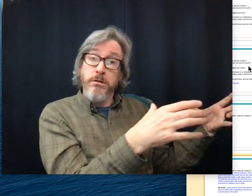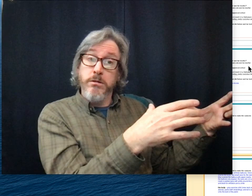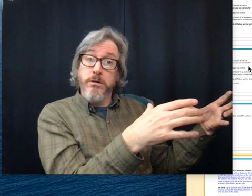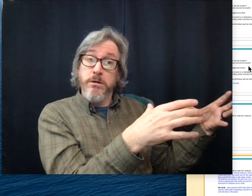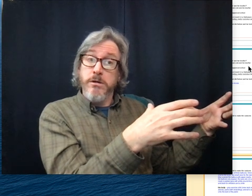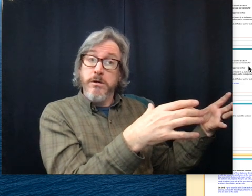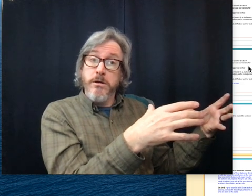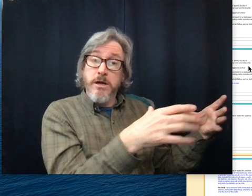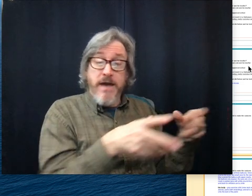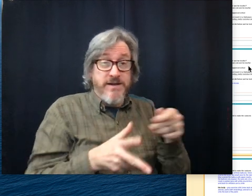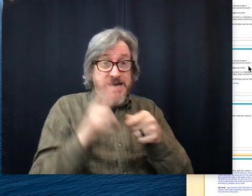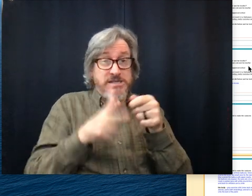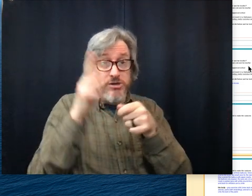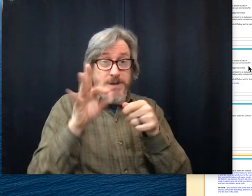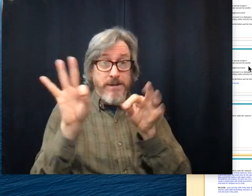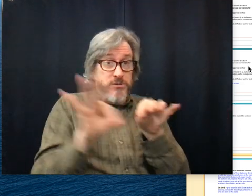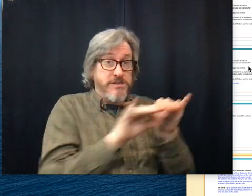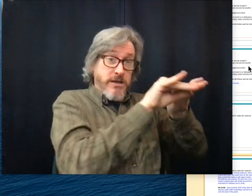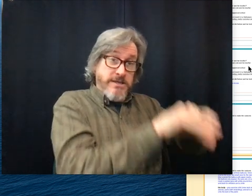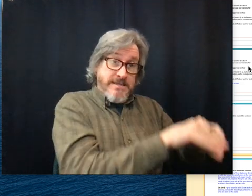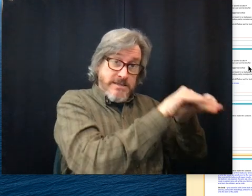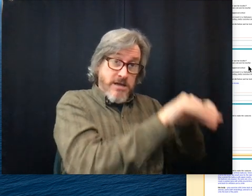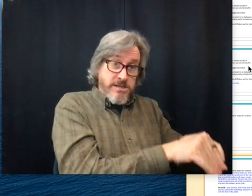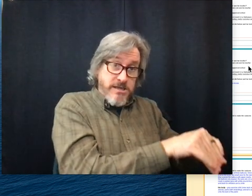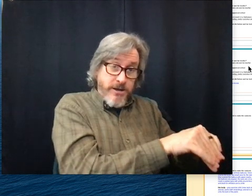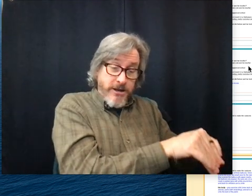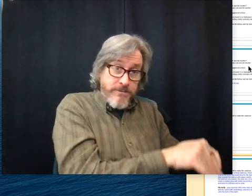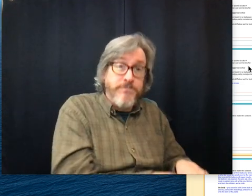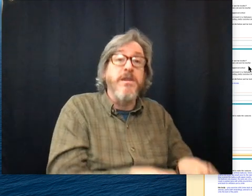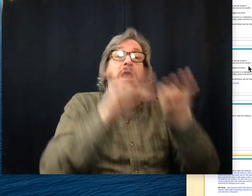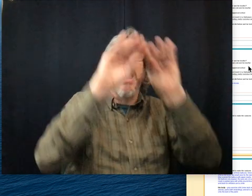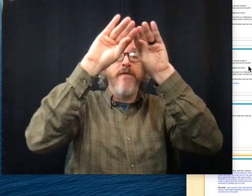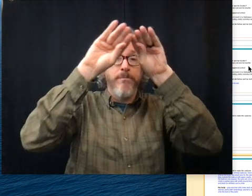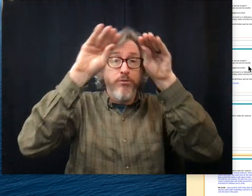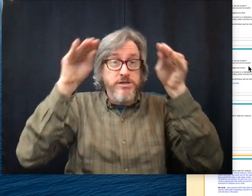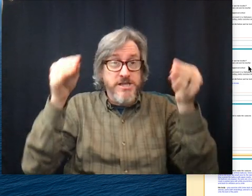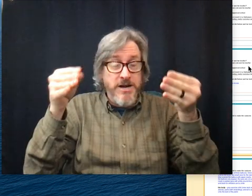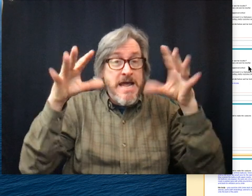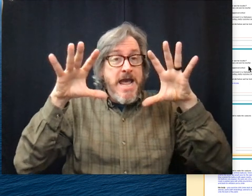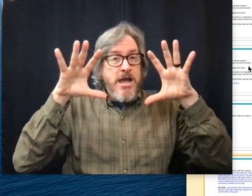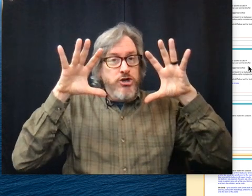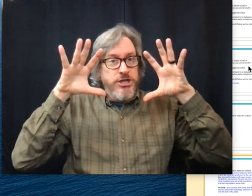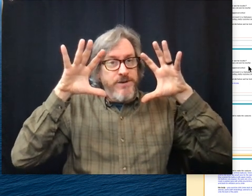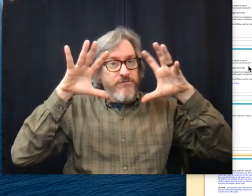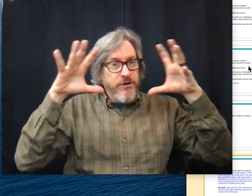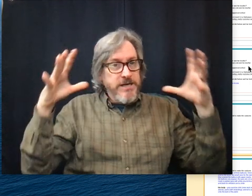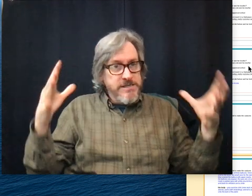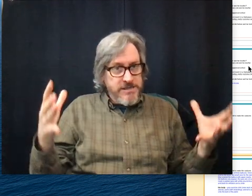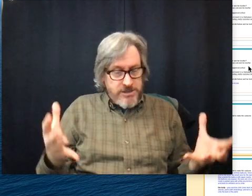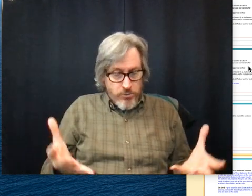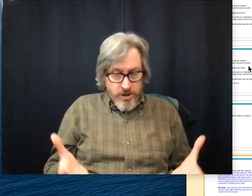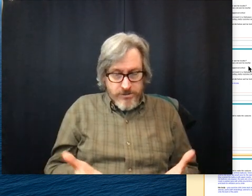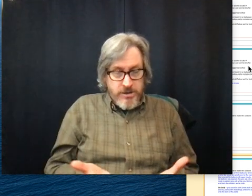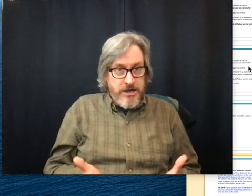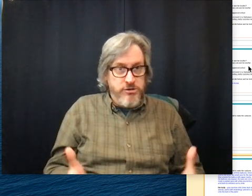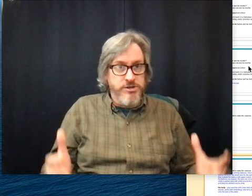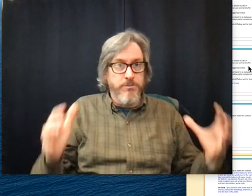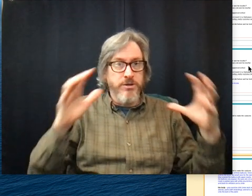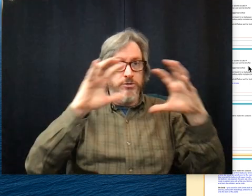bowl, and then takes those papers and dunks them in and then puts them on. She's being very consistent